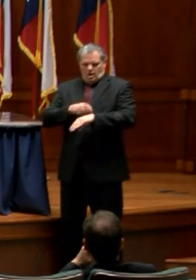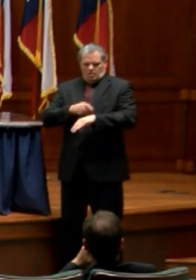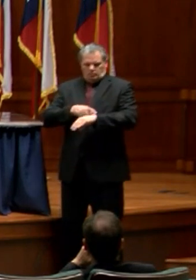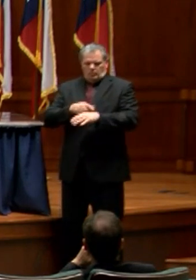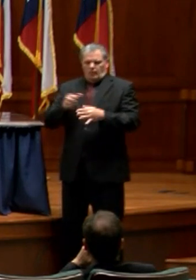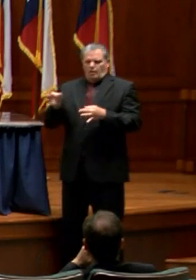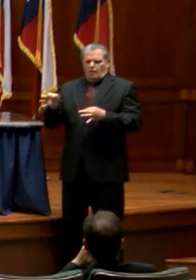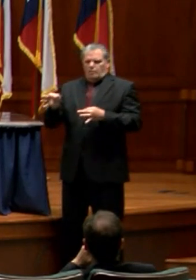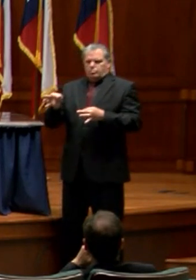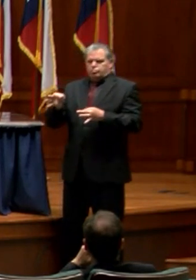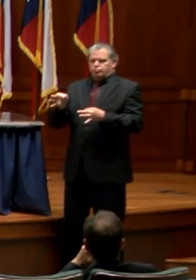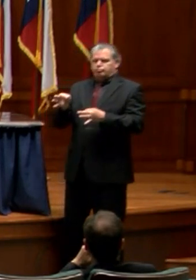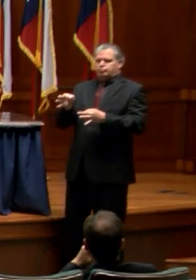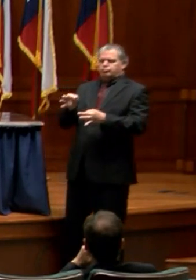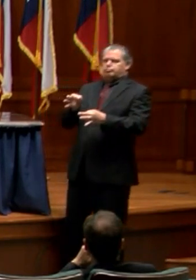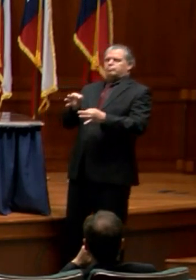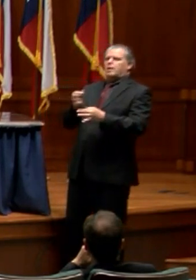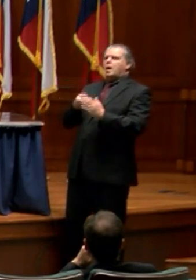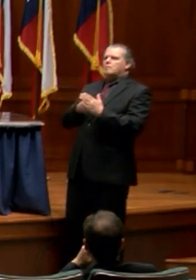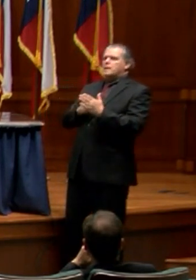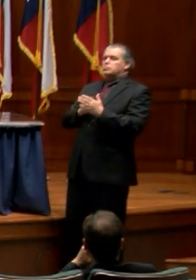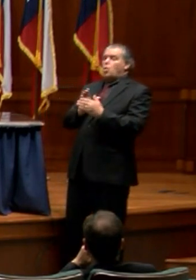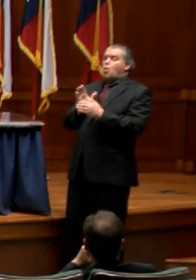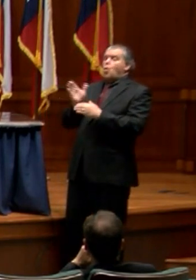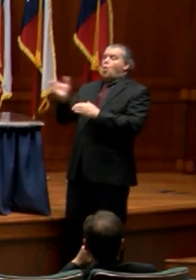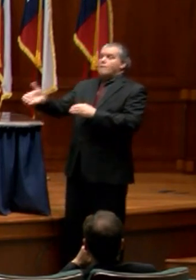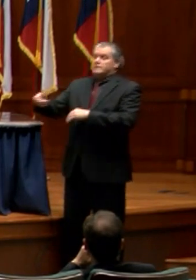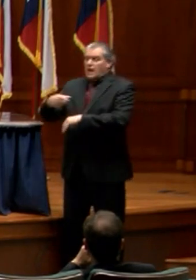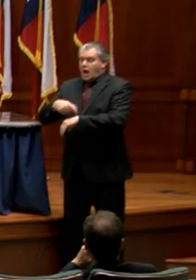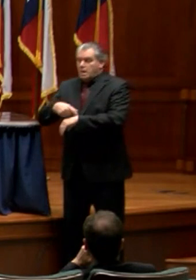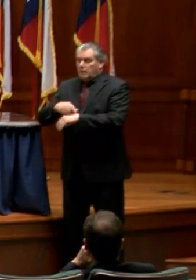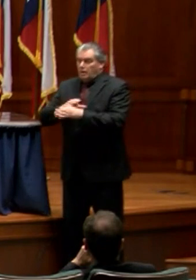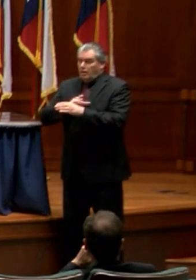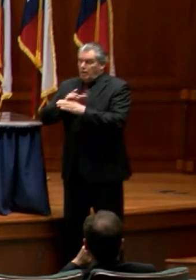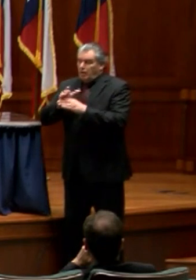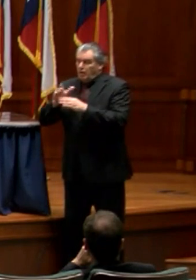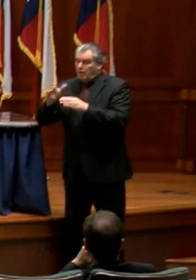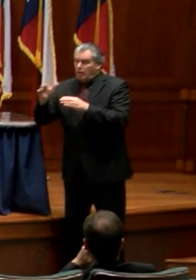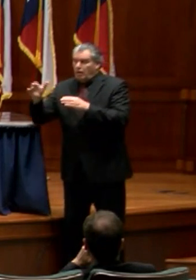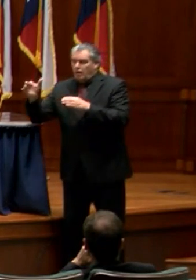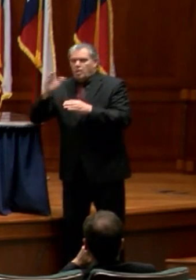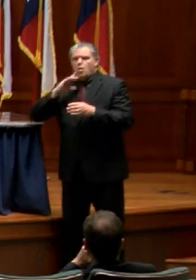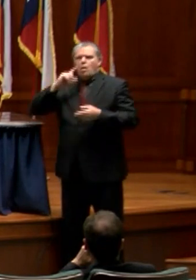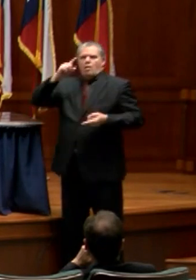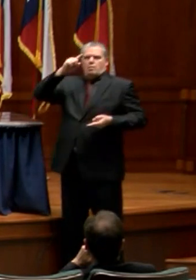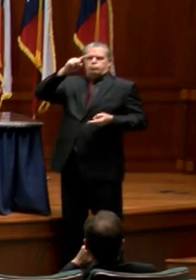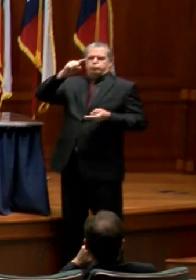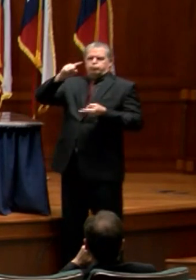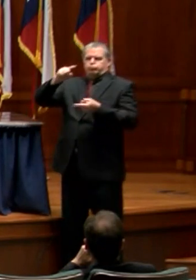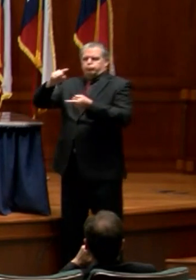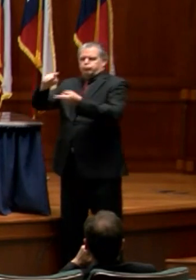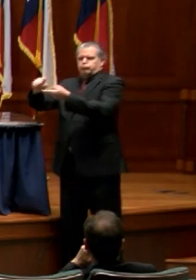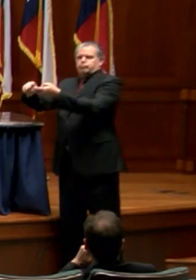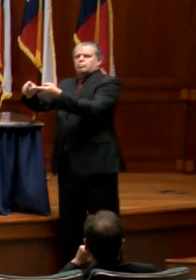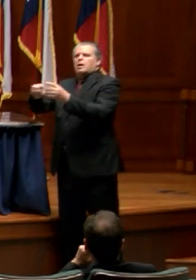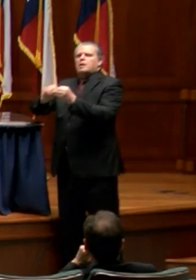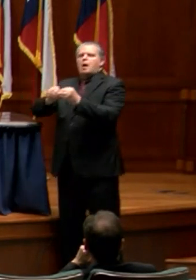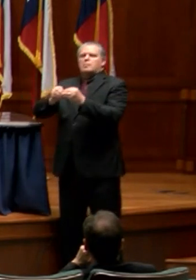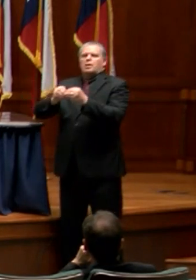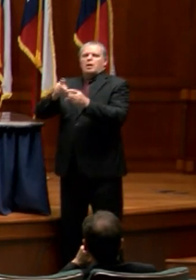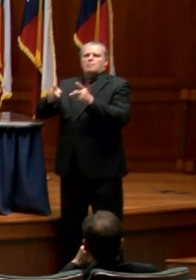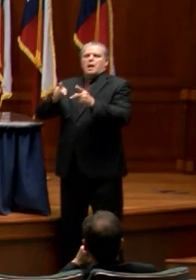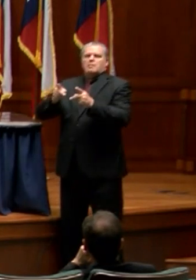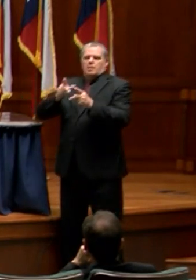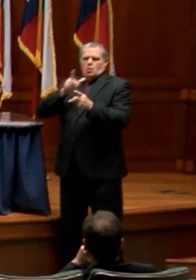means that over time, it takes more and more time for the cases to double. That is absolutely a function